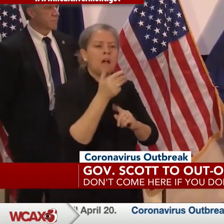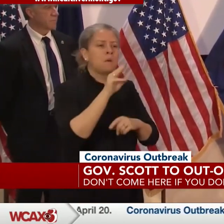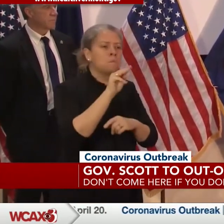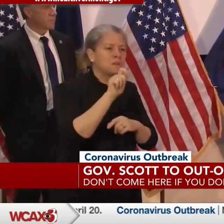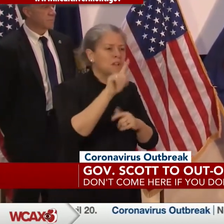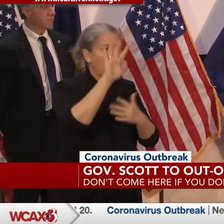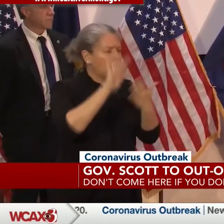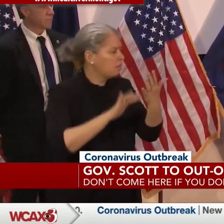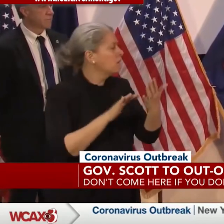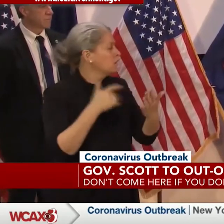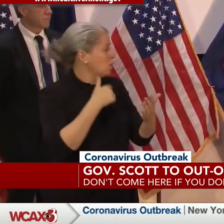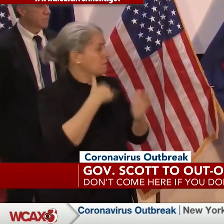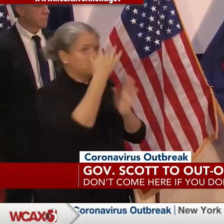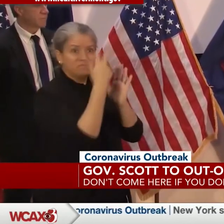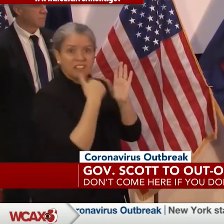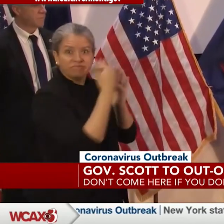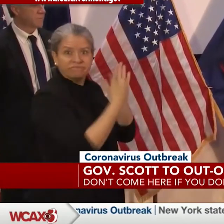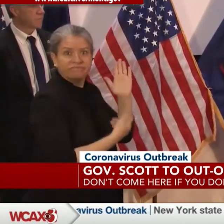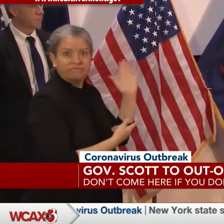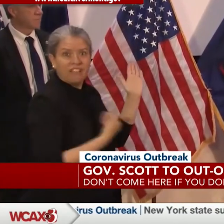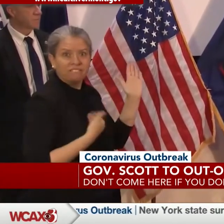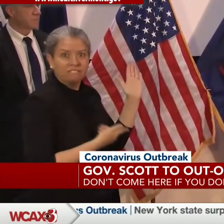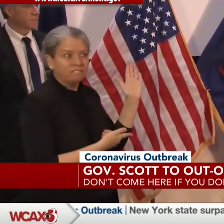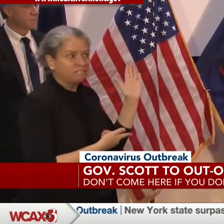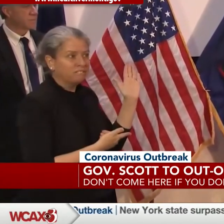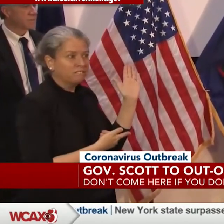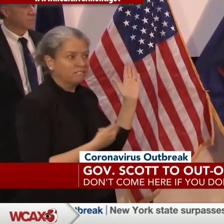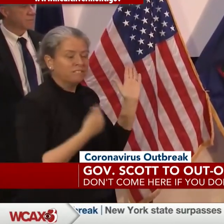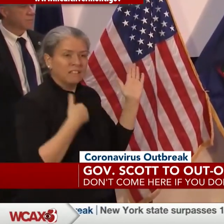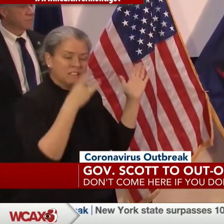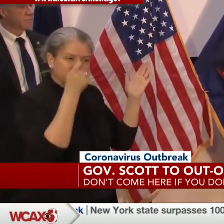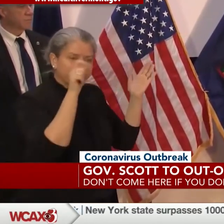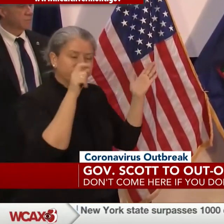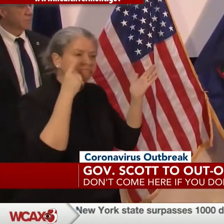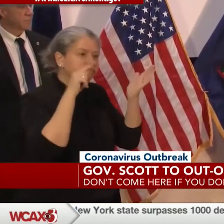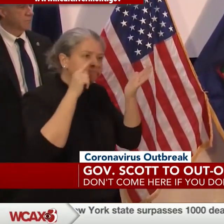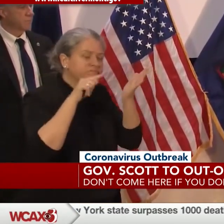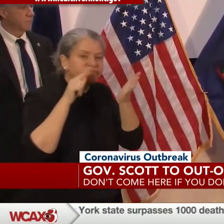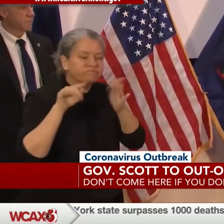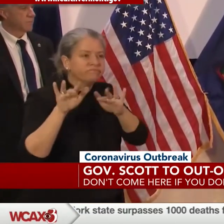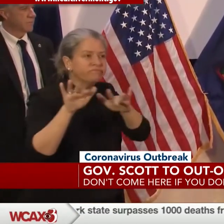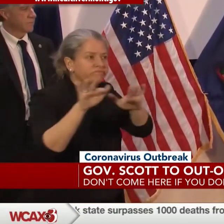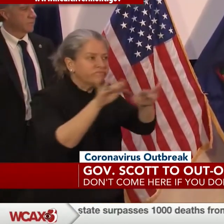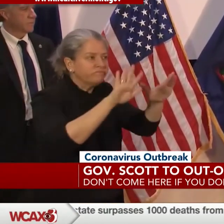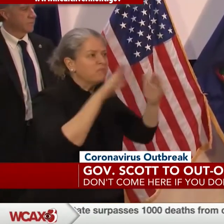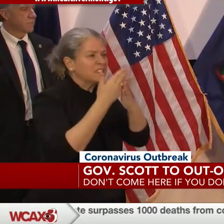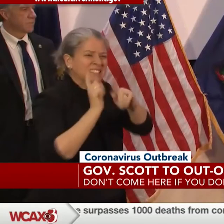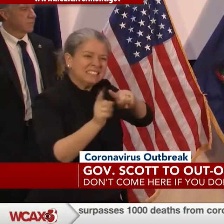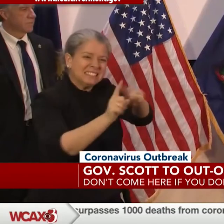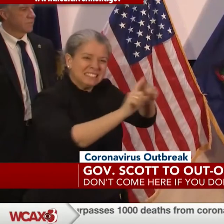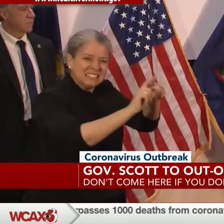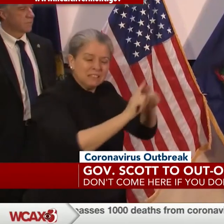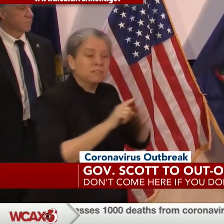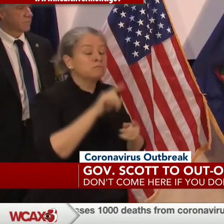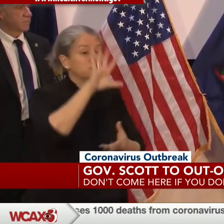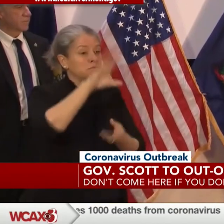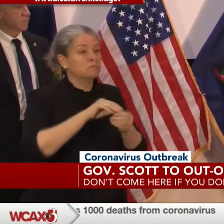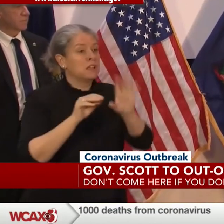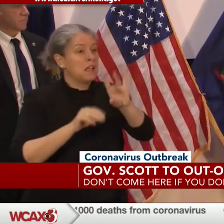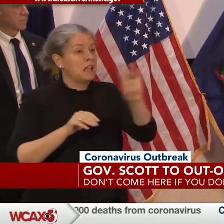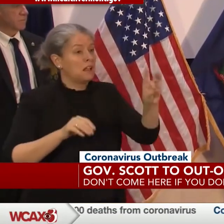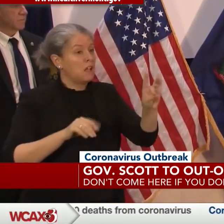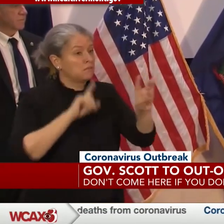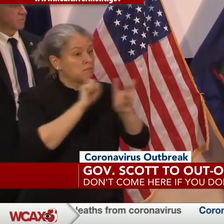checks. Vermont State Police and local law enforcement were able to successfully check on all of those properties. Of them, 88 were